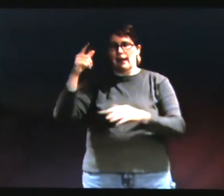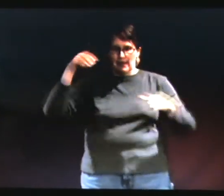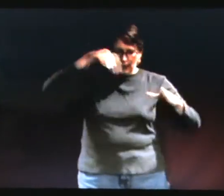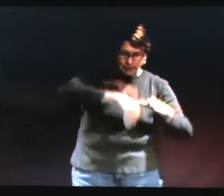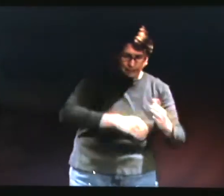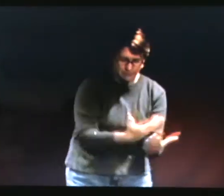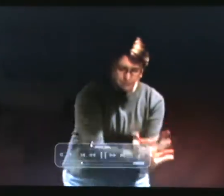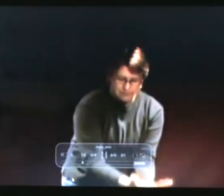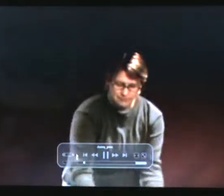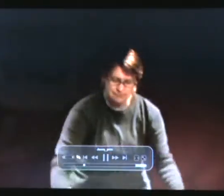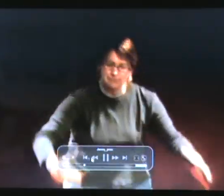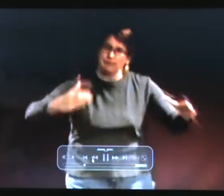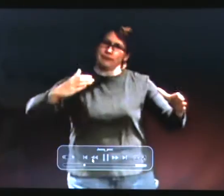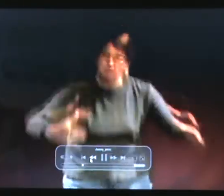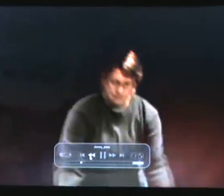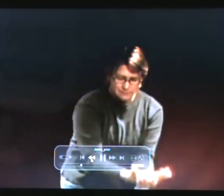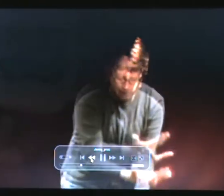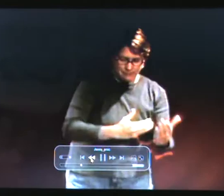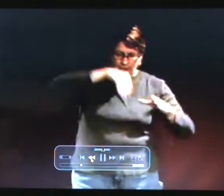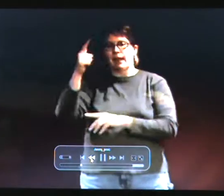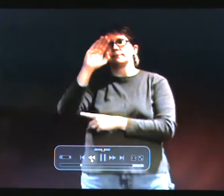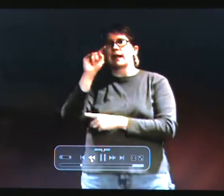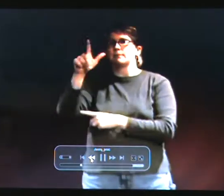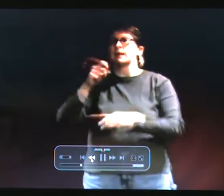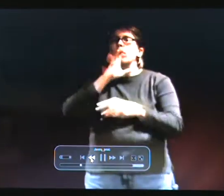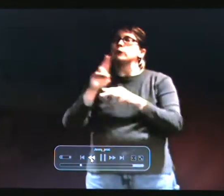No. Not far enough.